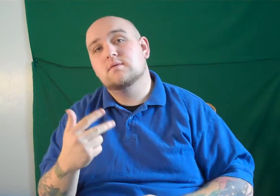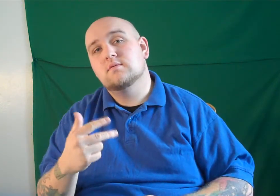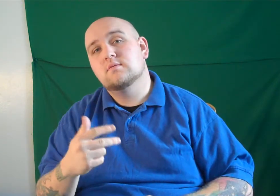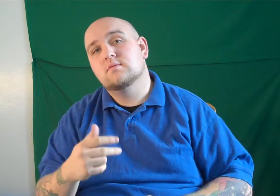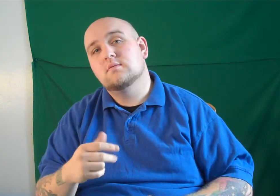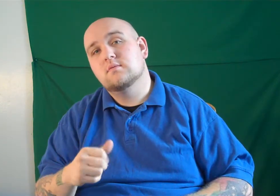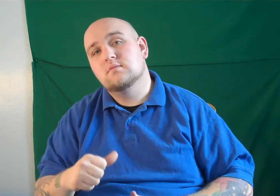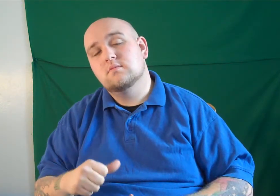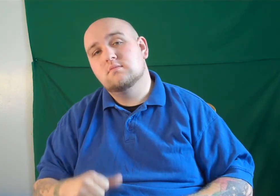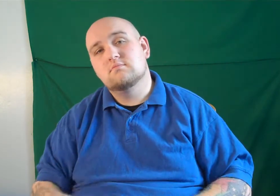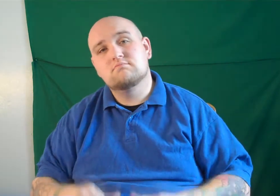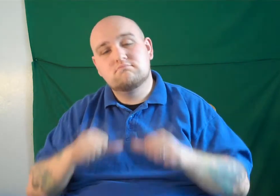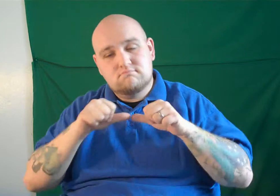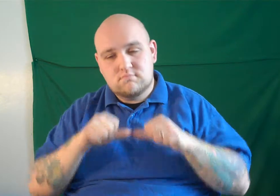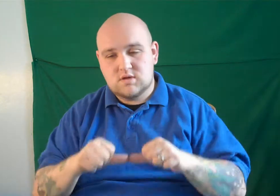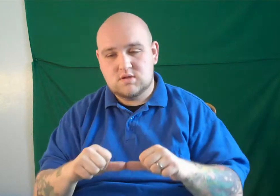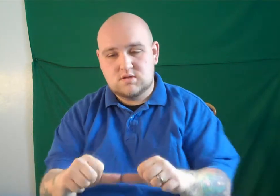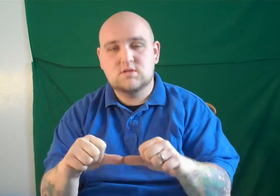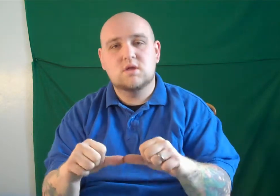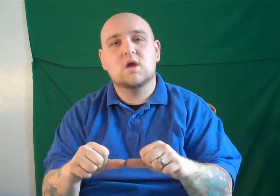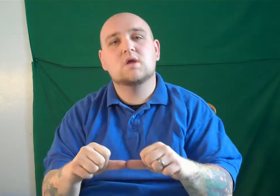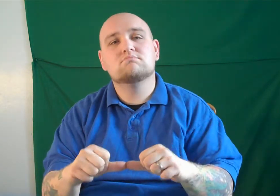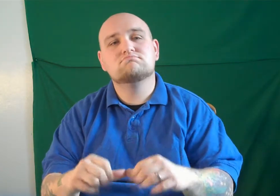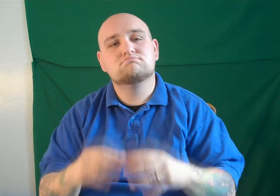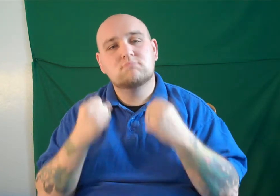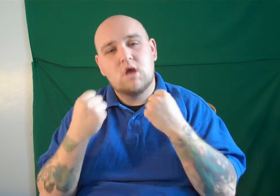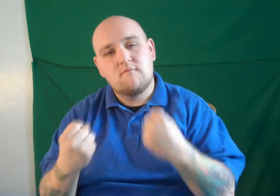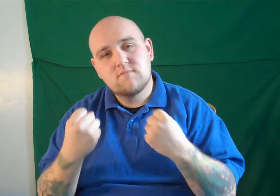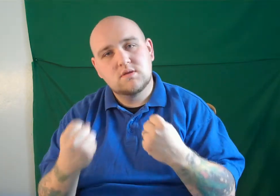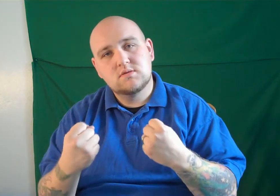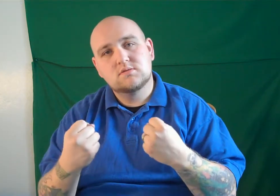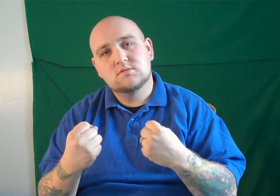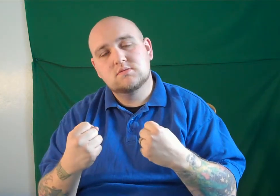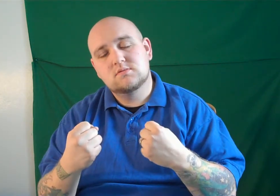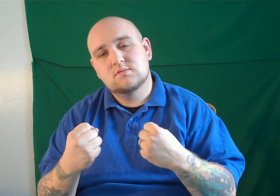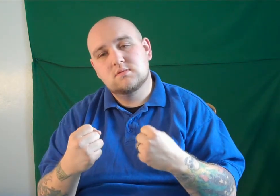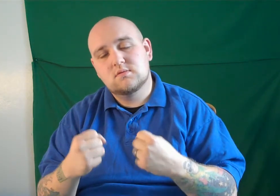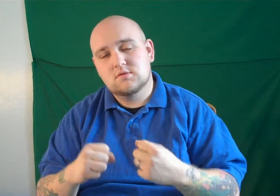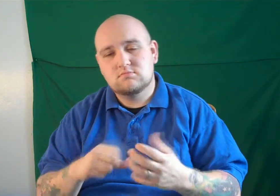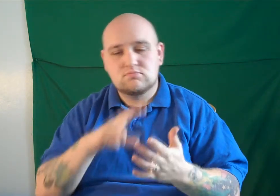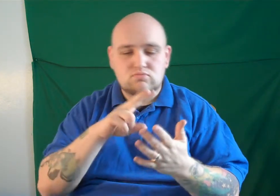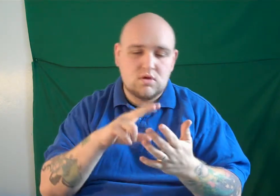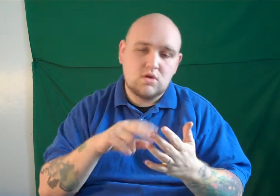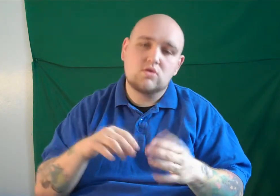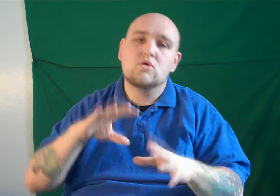of interpreting by attending workshops, classes, reading professional literature, working with a